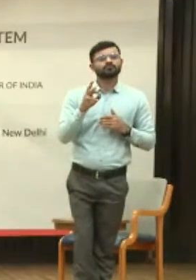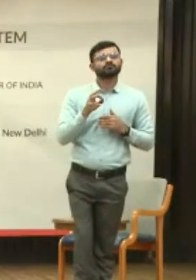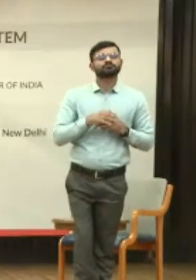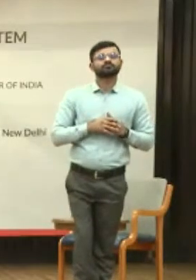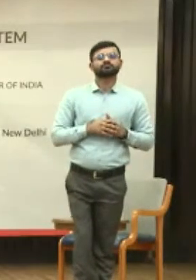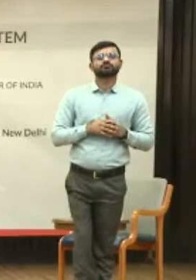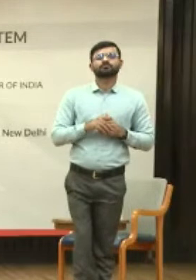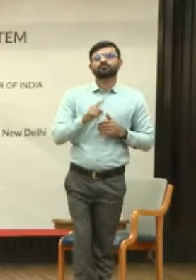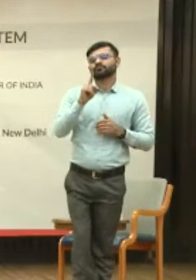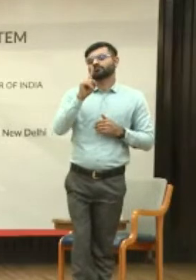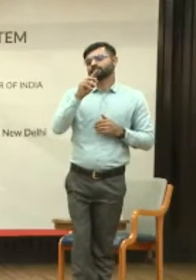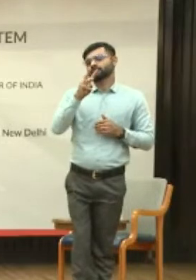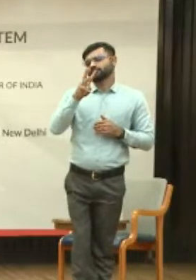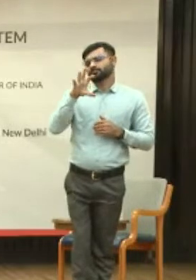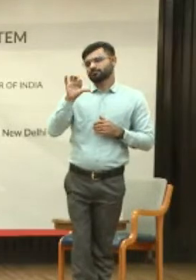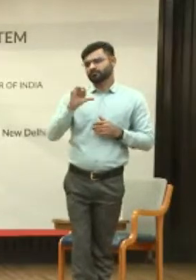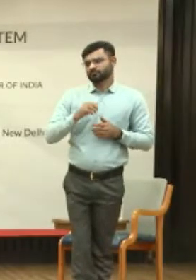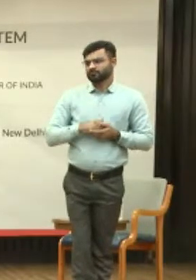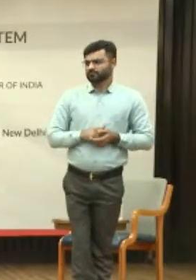139.